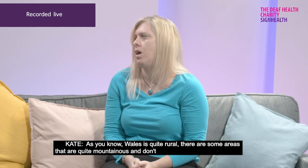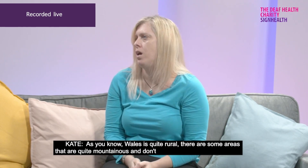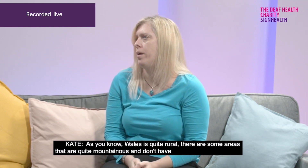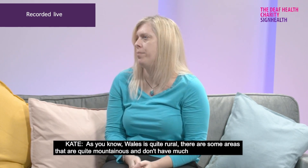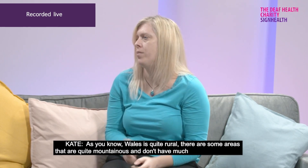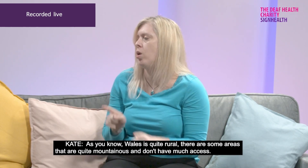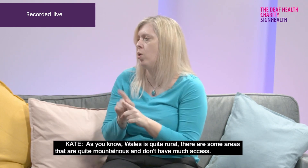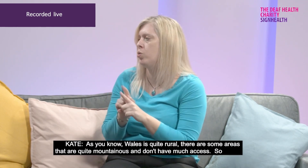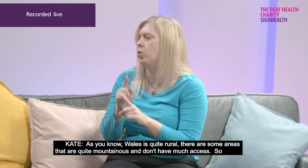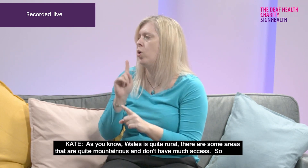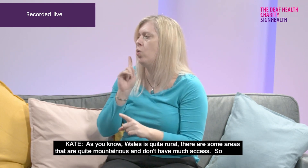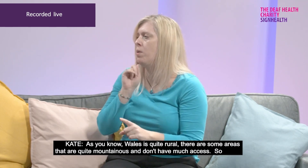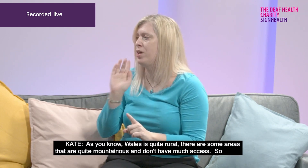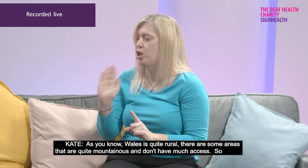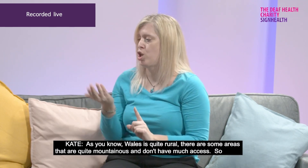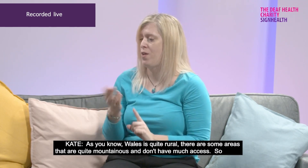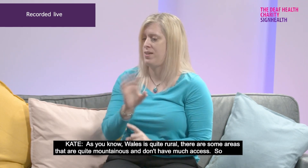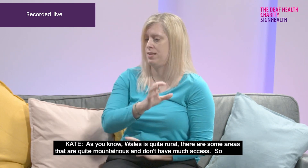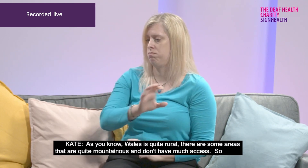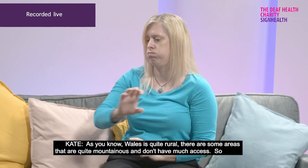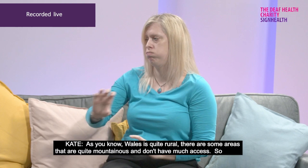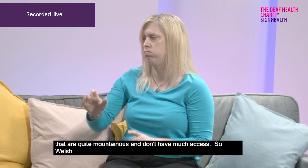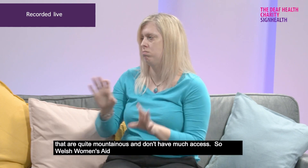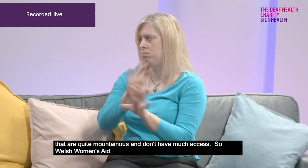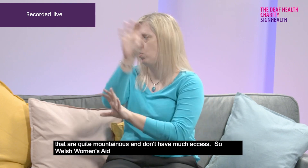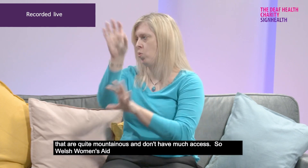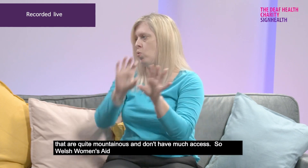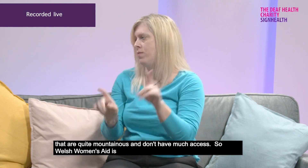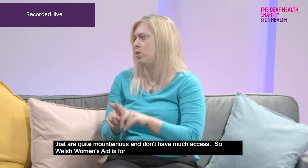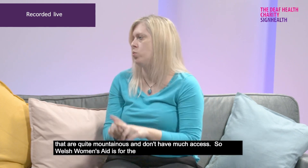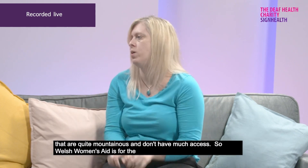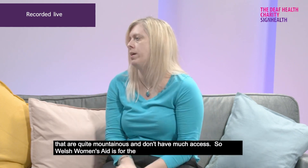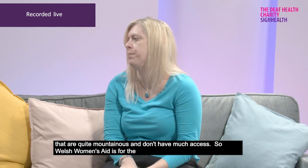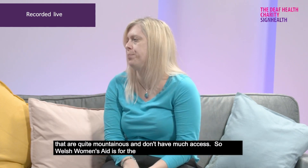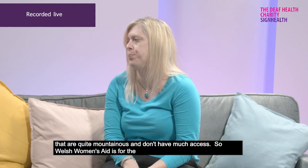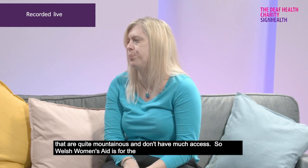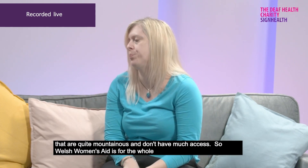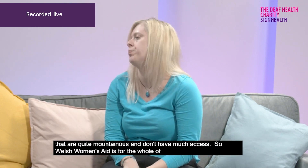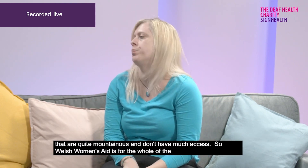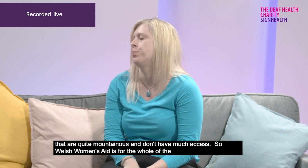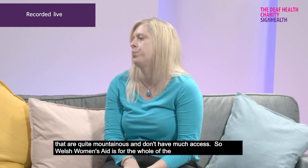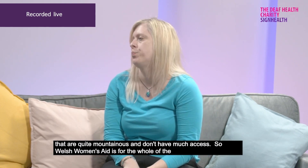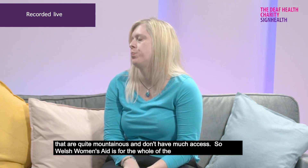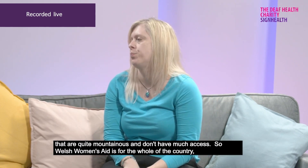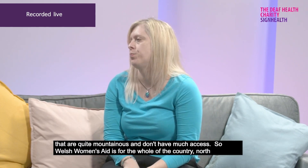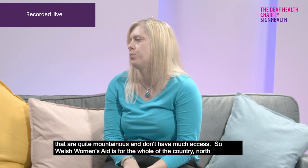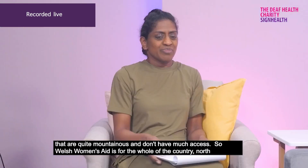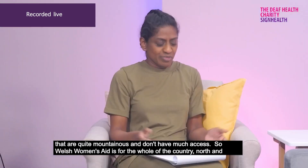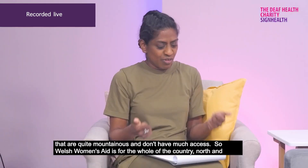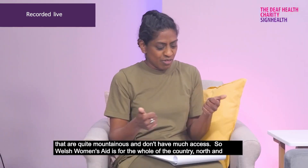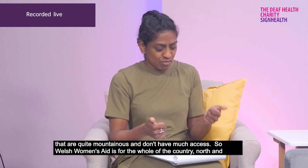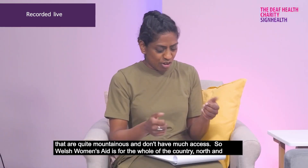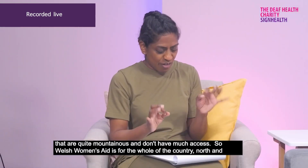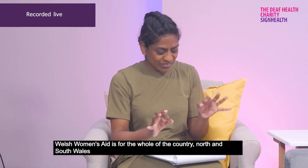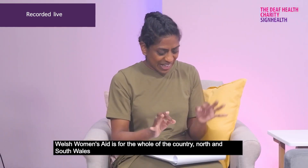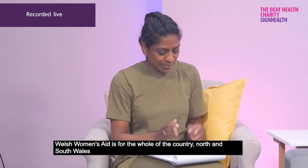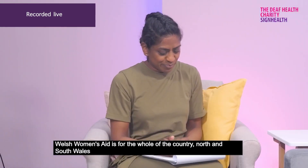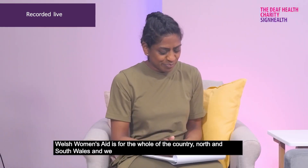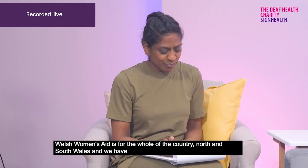So Welsh Women's Aid is for the whole of the country, so North and South Wales, and we